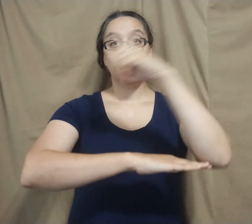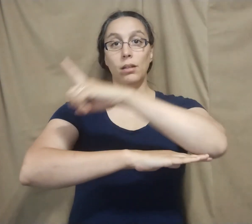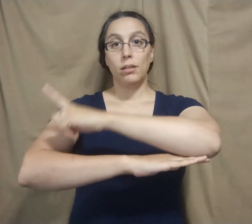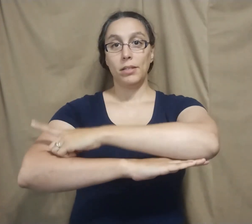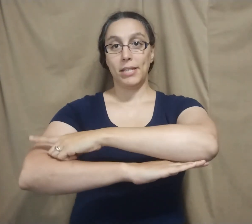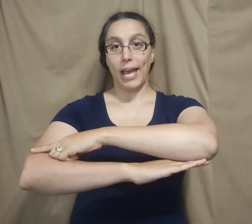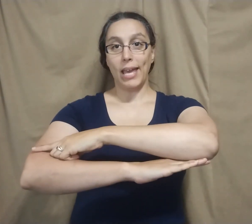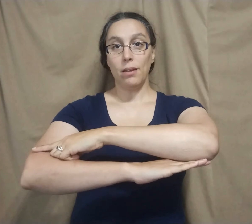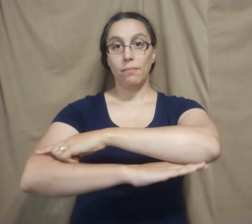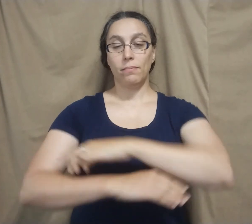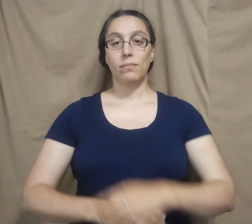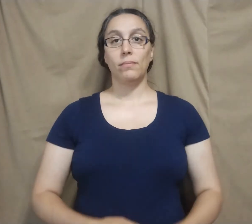day,